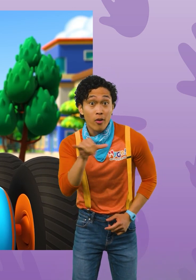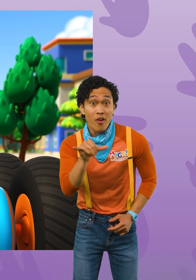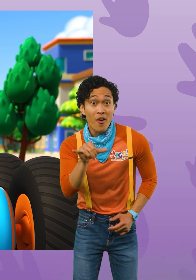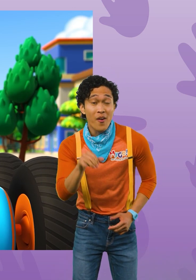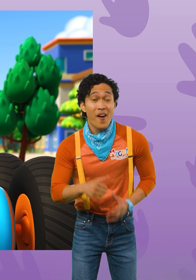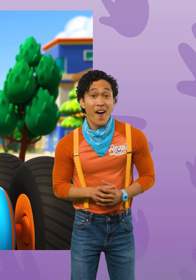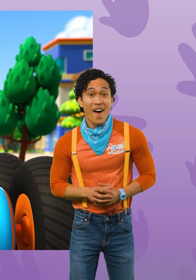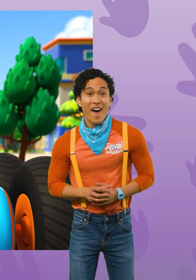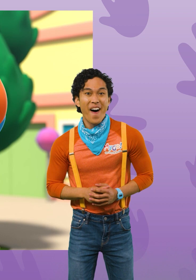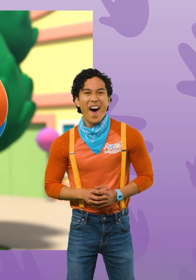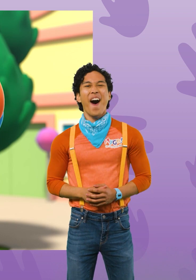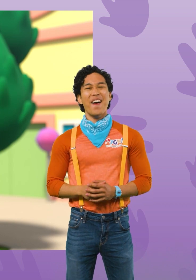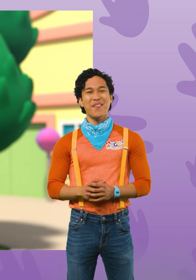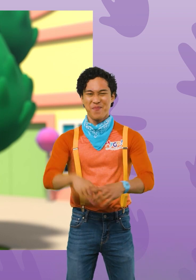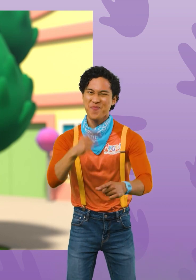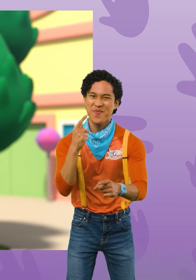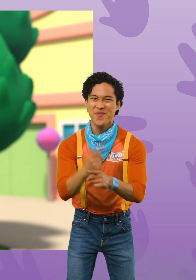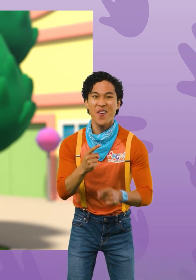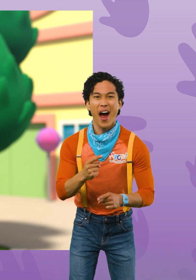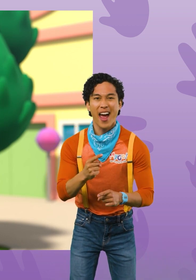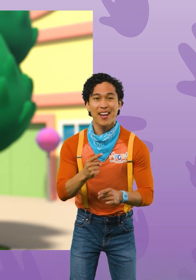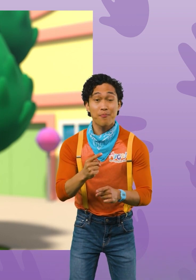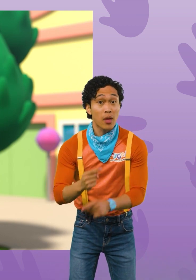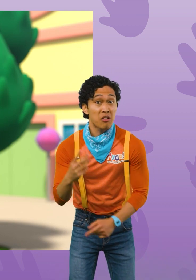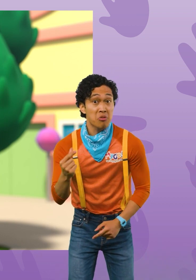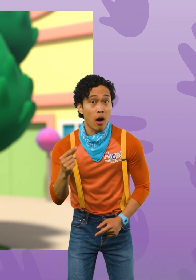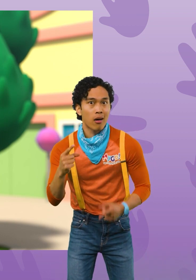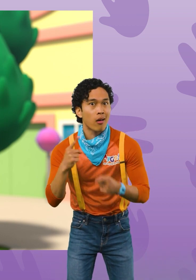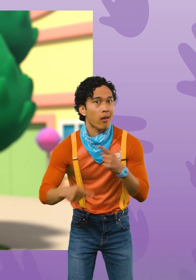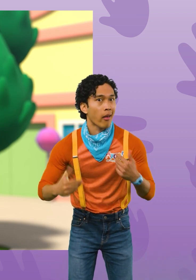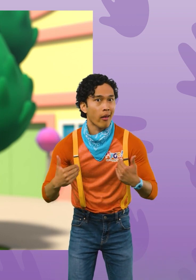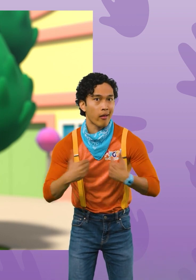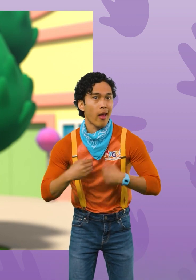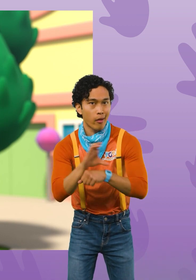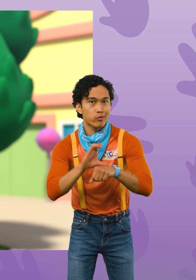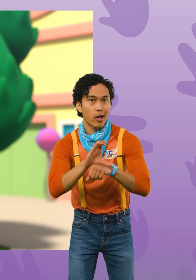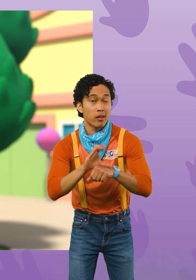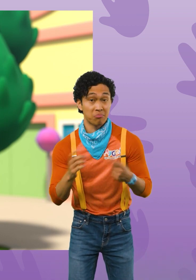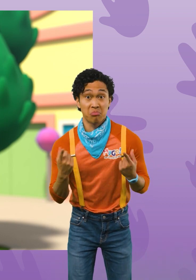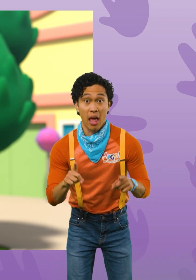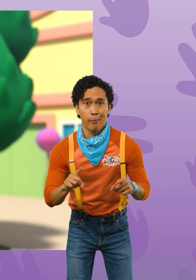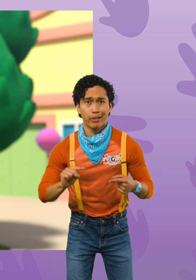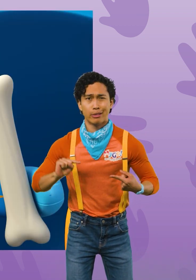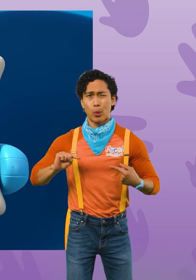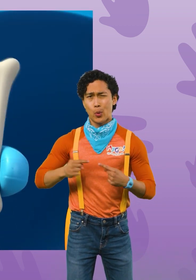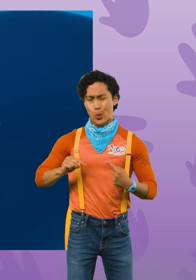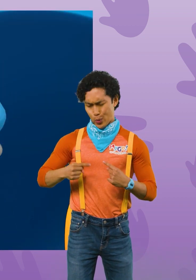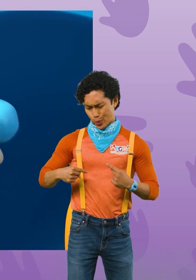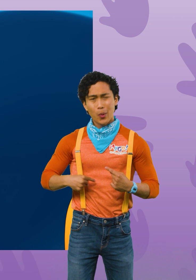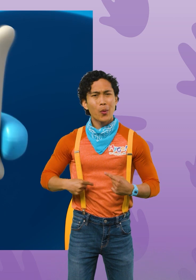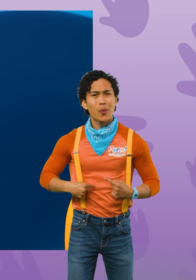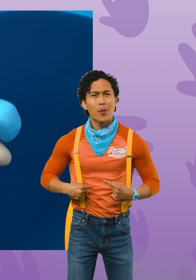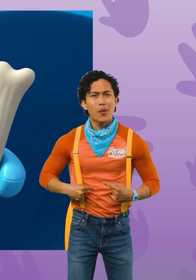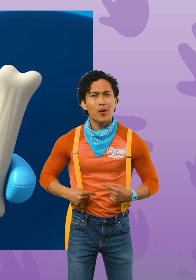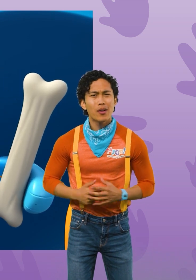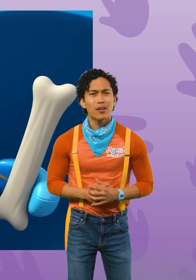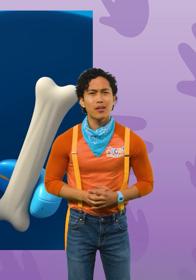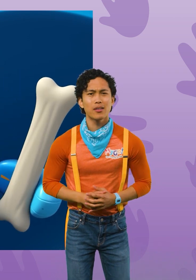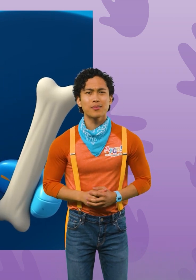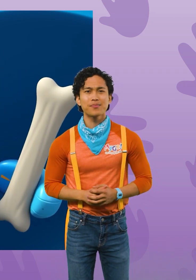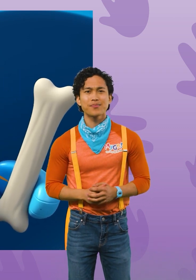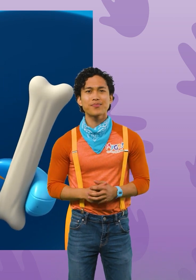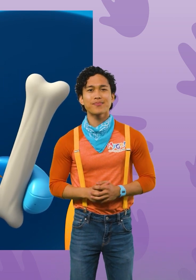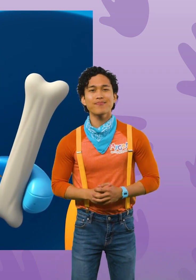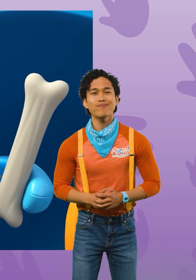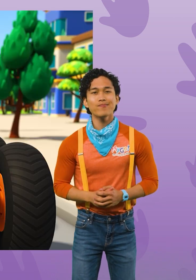D.Bo? Oh, right. Dogs can't have chocolate. It hurts their tummies.